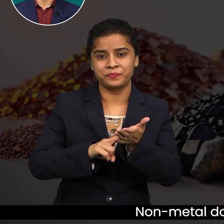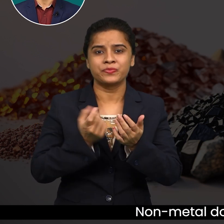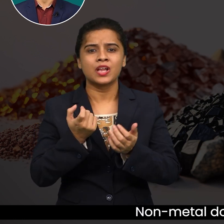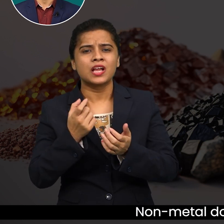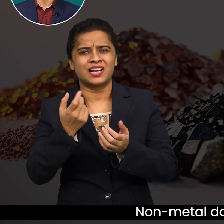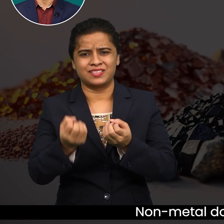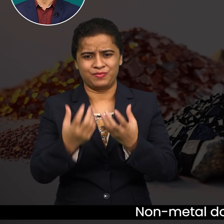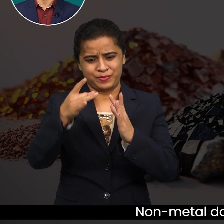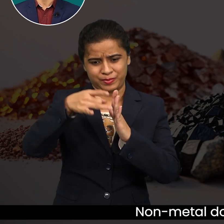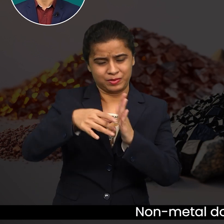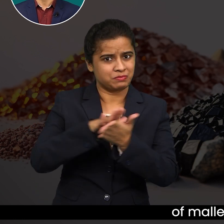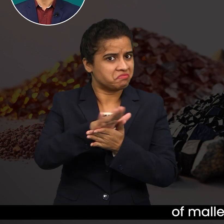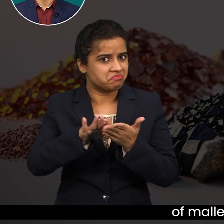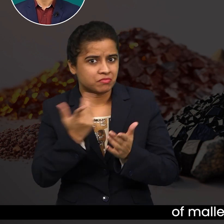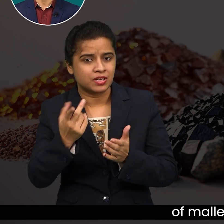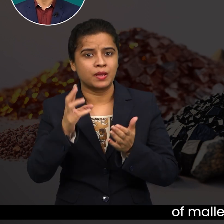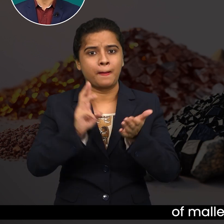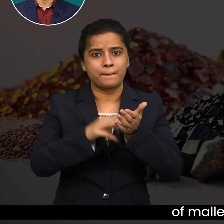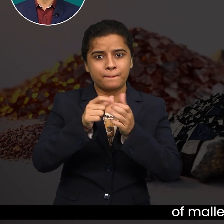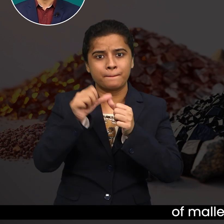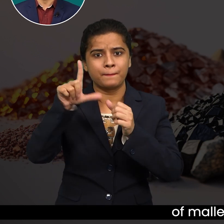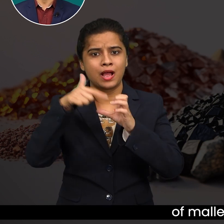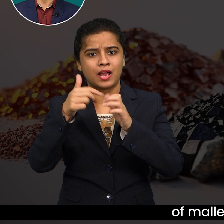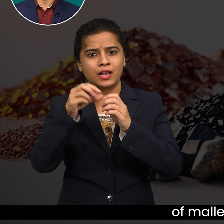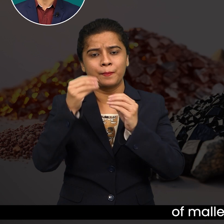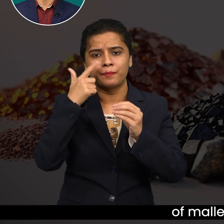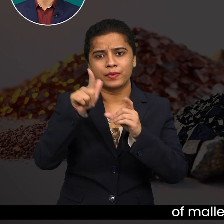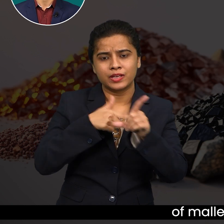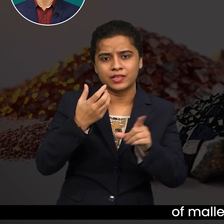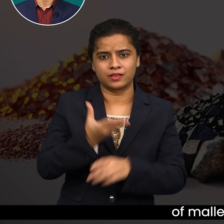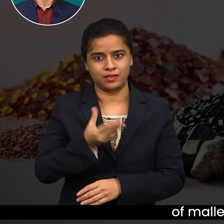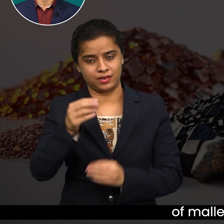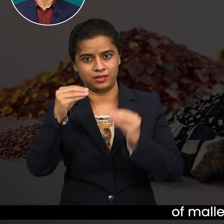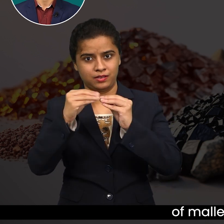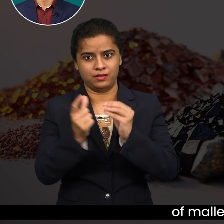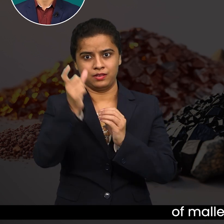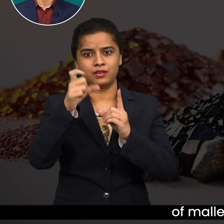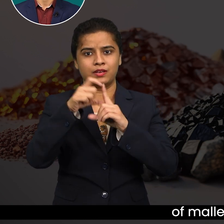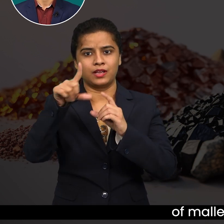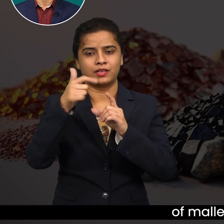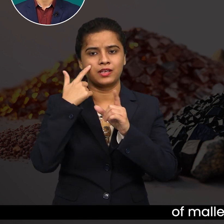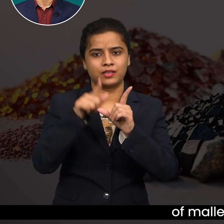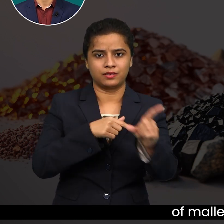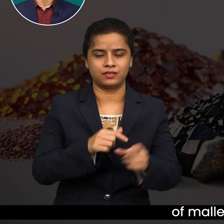Non-metal does not have the property of malleability and ductility.